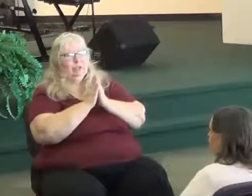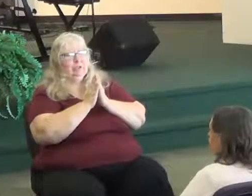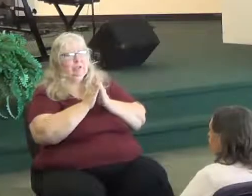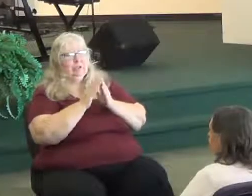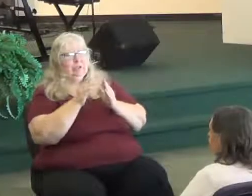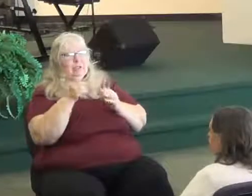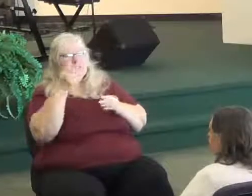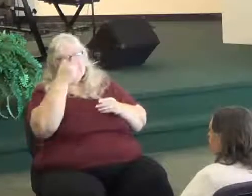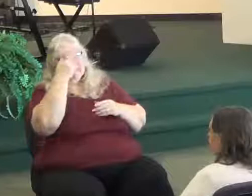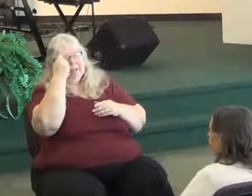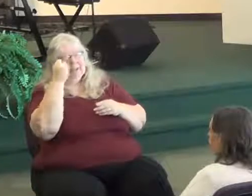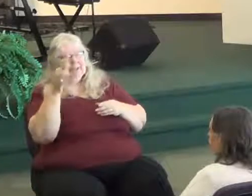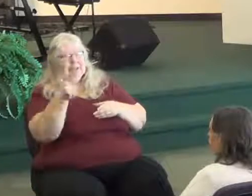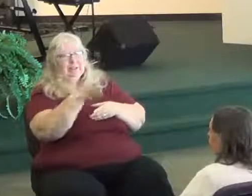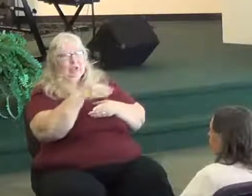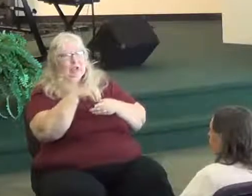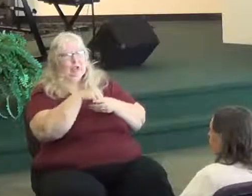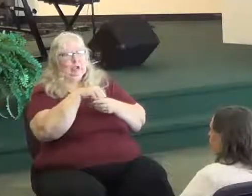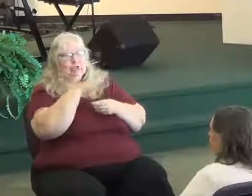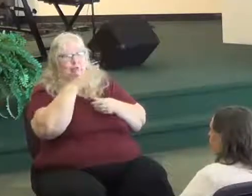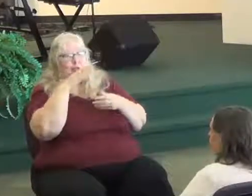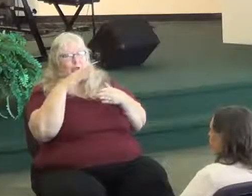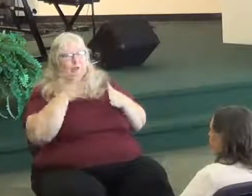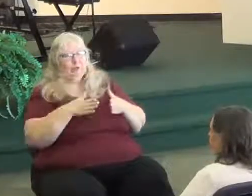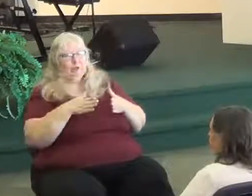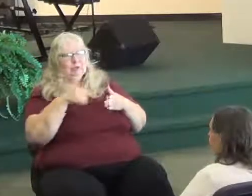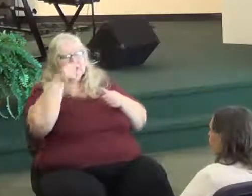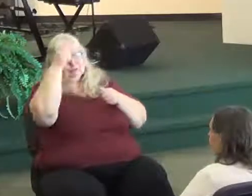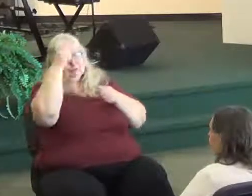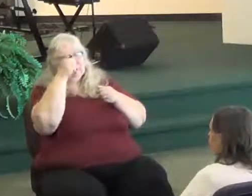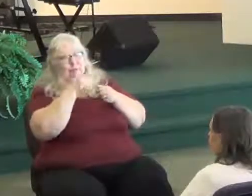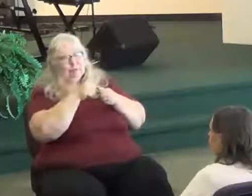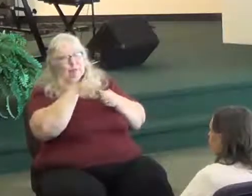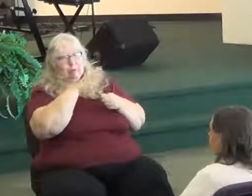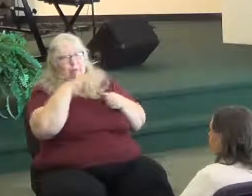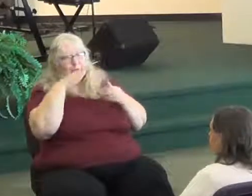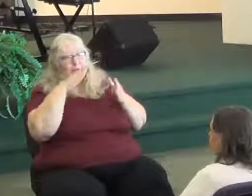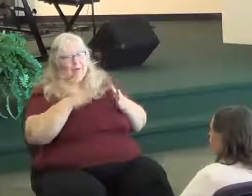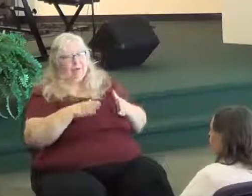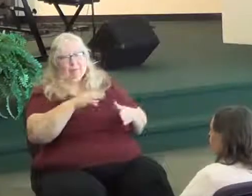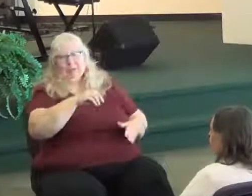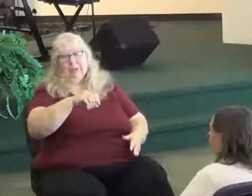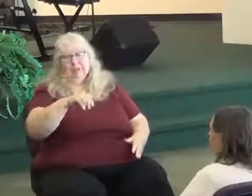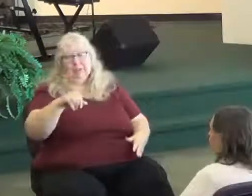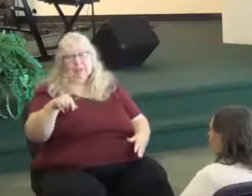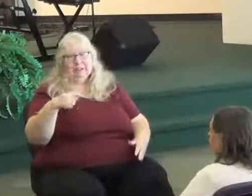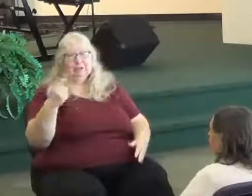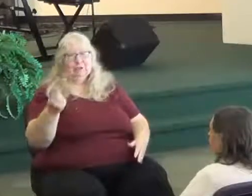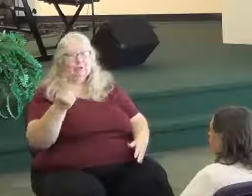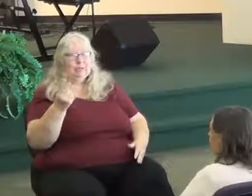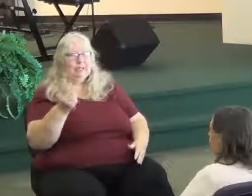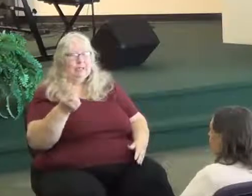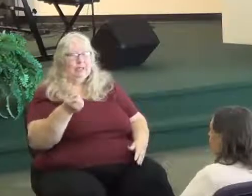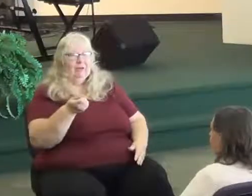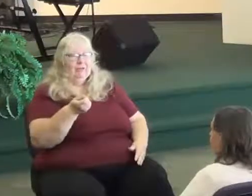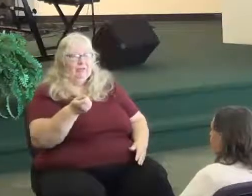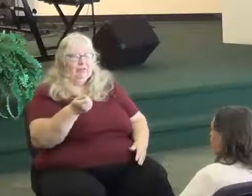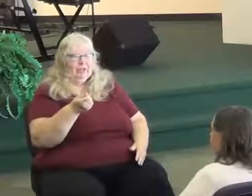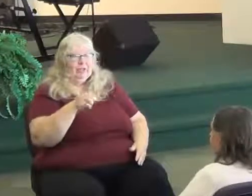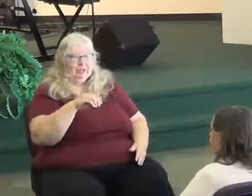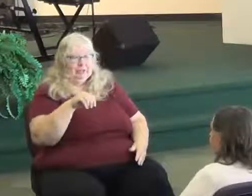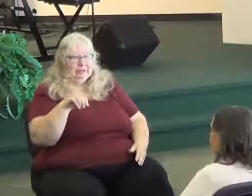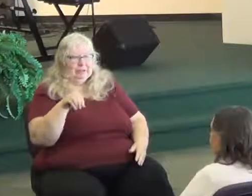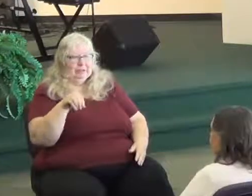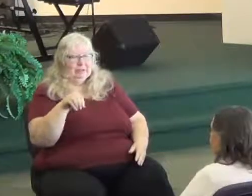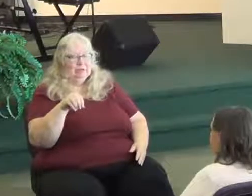farmers. It says, remember this, a farmer who plants only a few seeds will get a